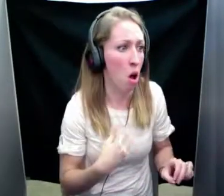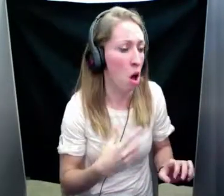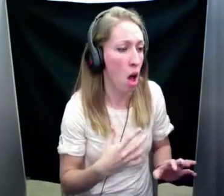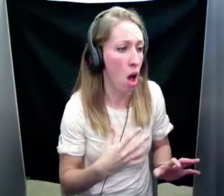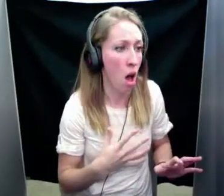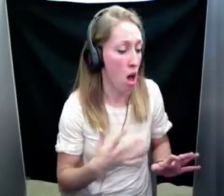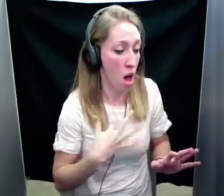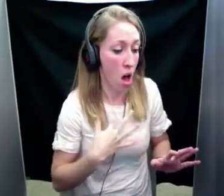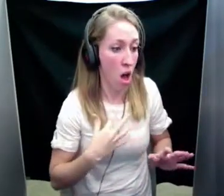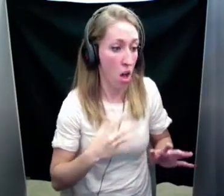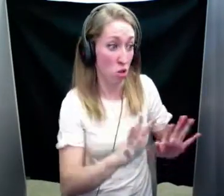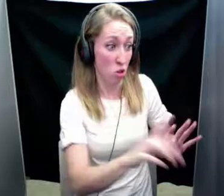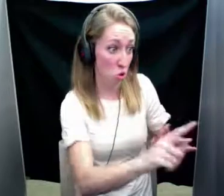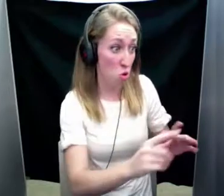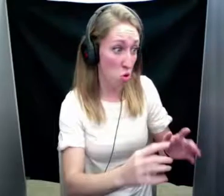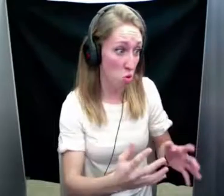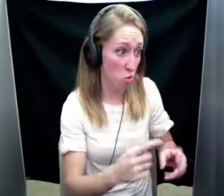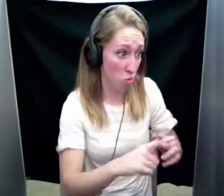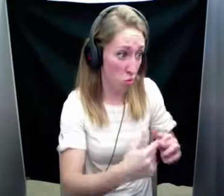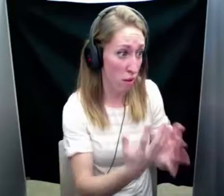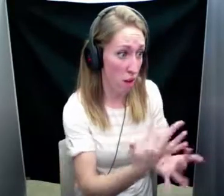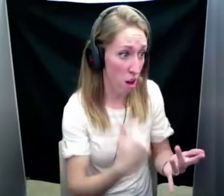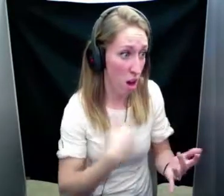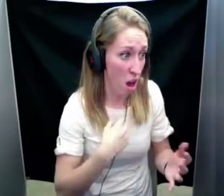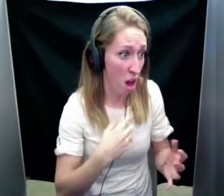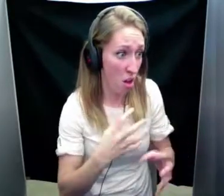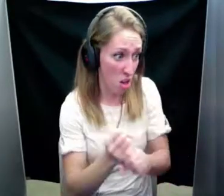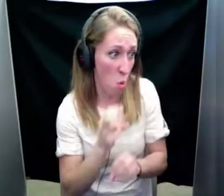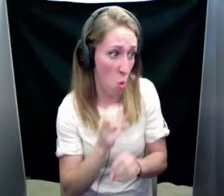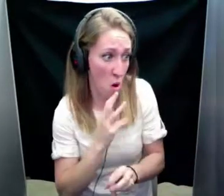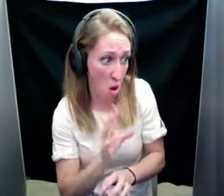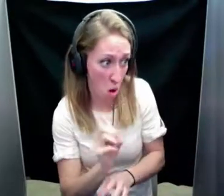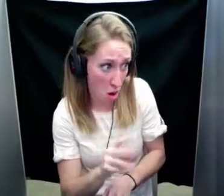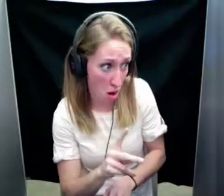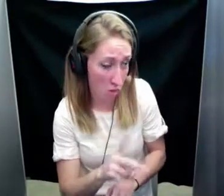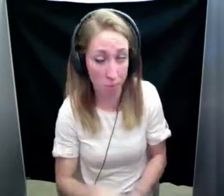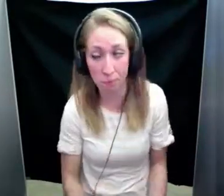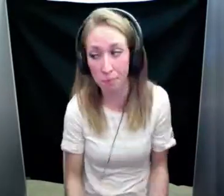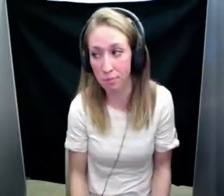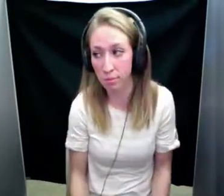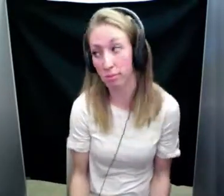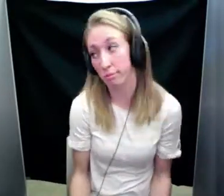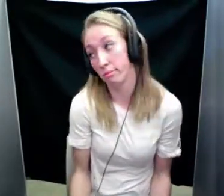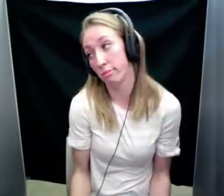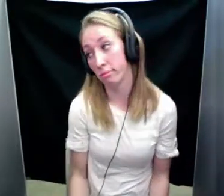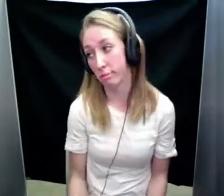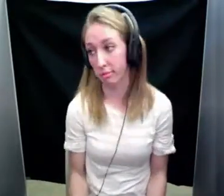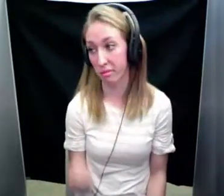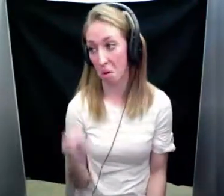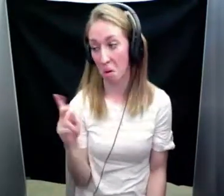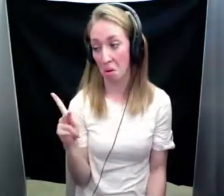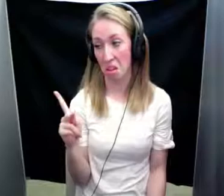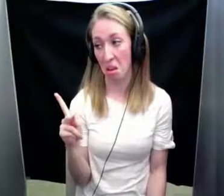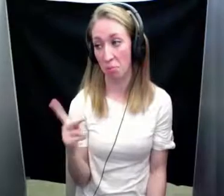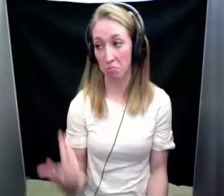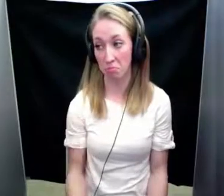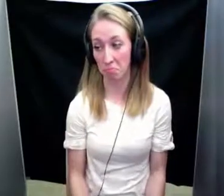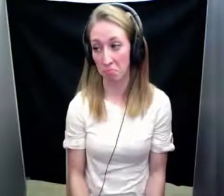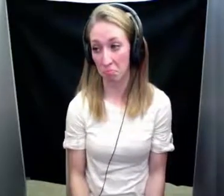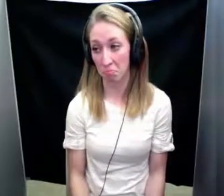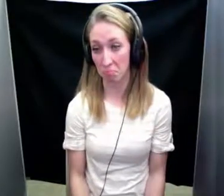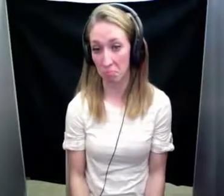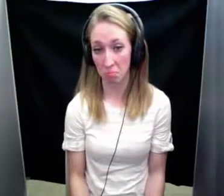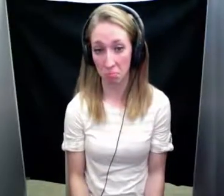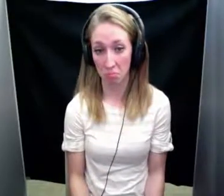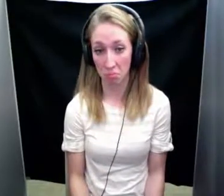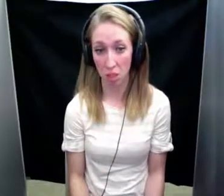and I will go and get water in the bucket?" "Well, suit yourself," said the Ash Lad. And so that's what they did. The